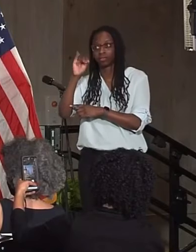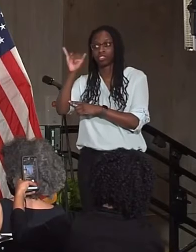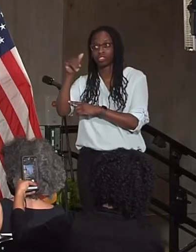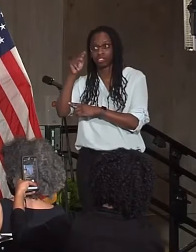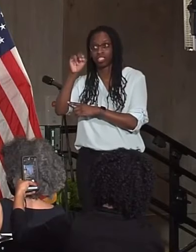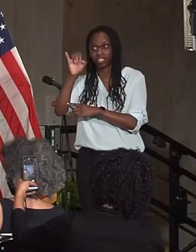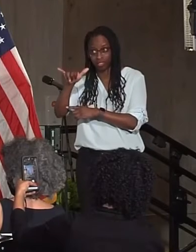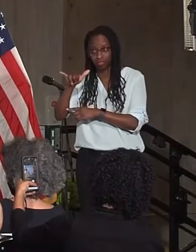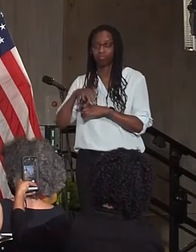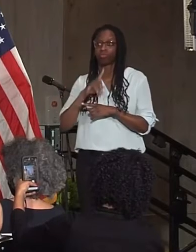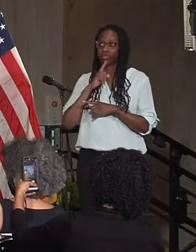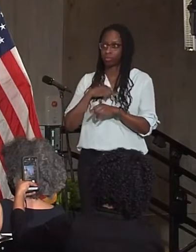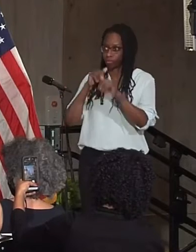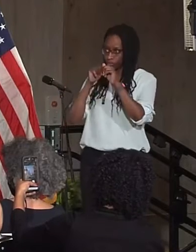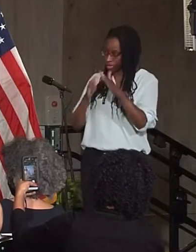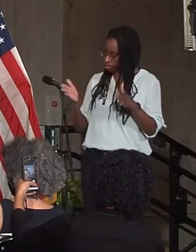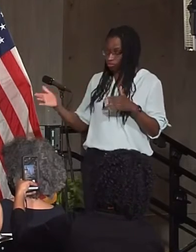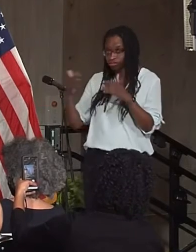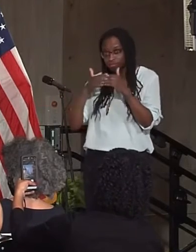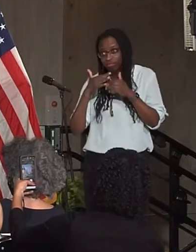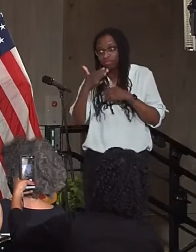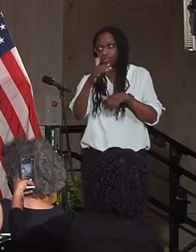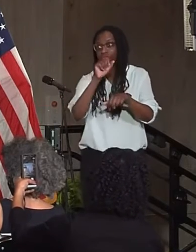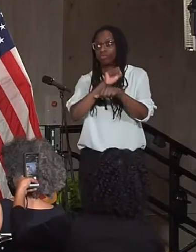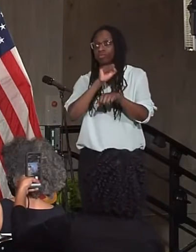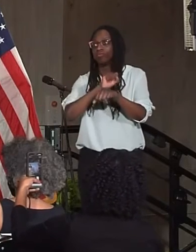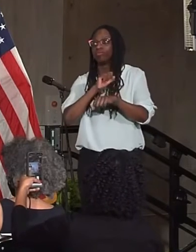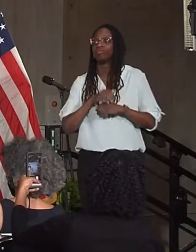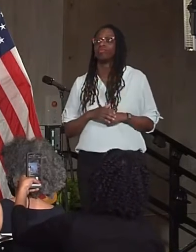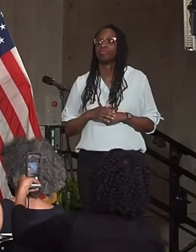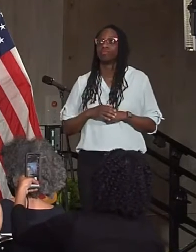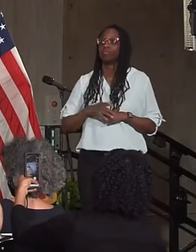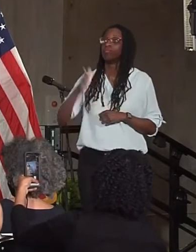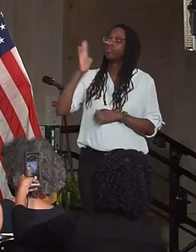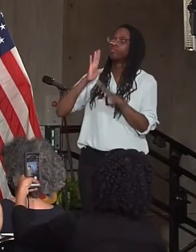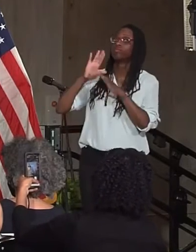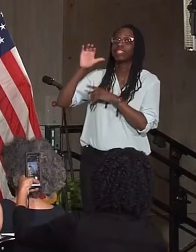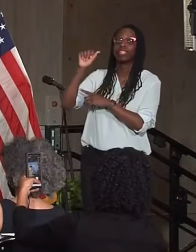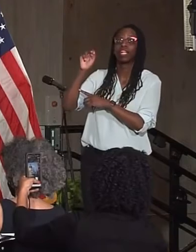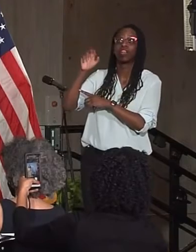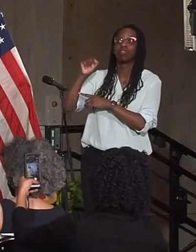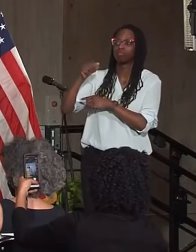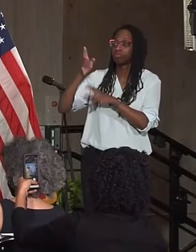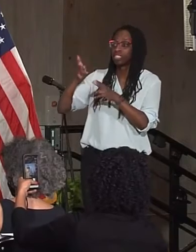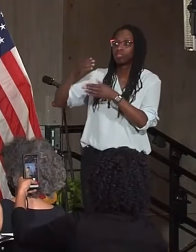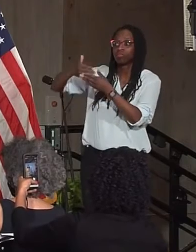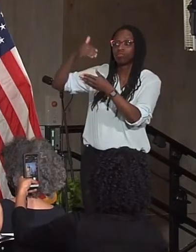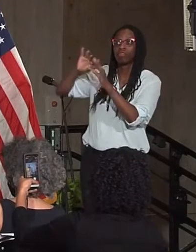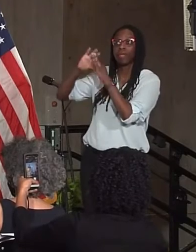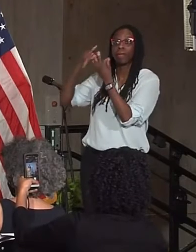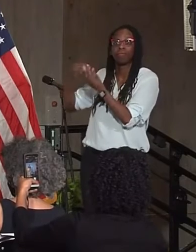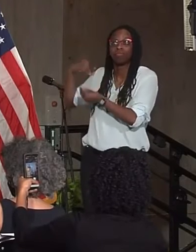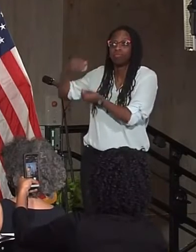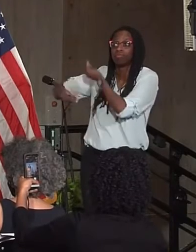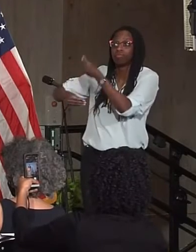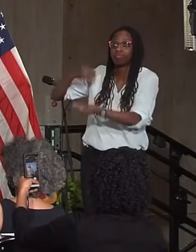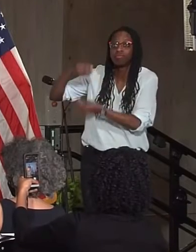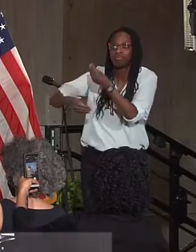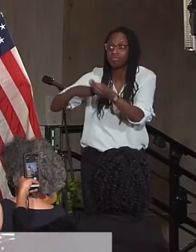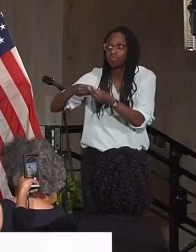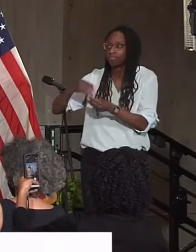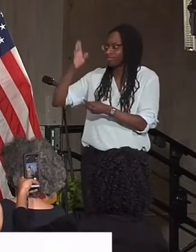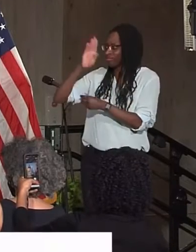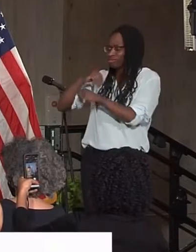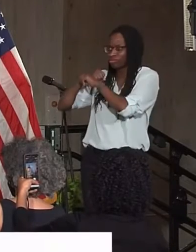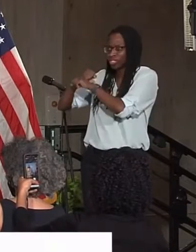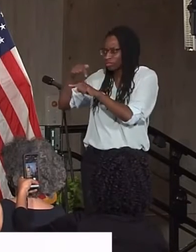our ancestors, I say this to close. God of our weary years, God of our